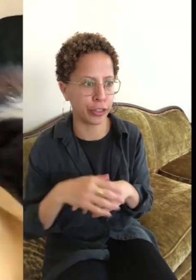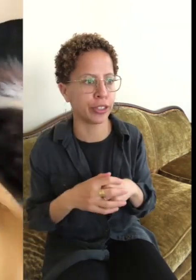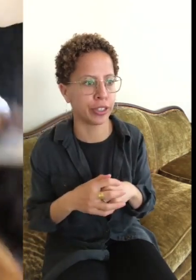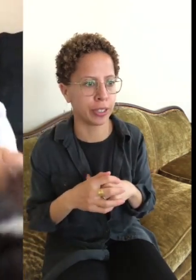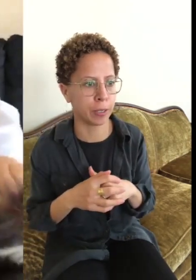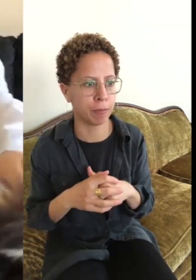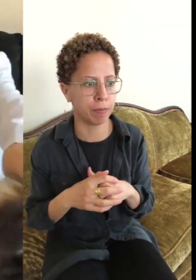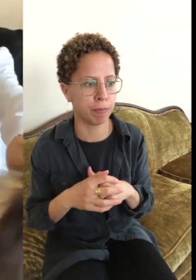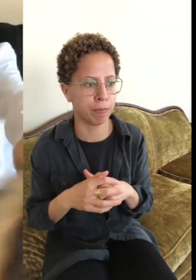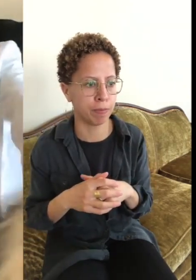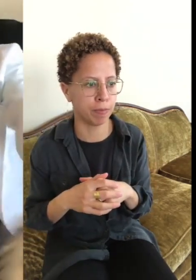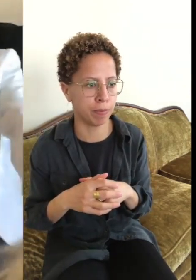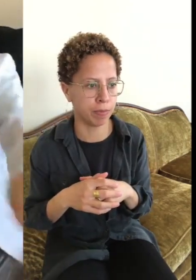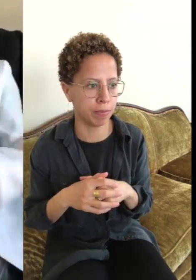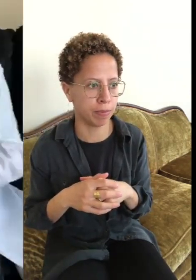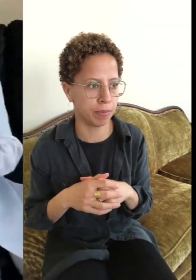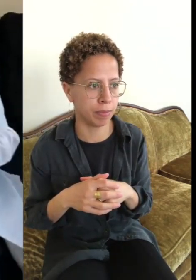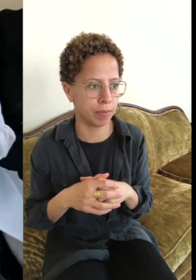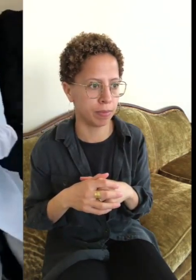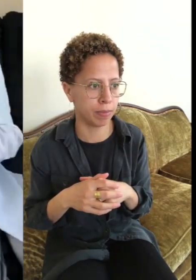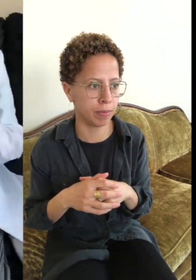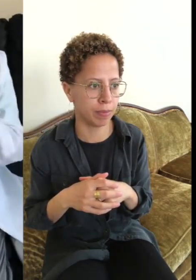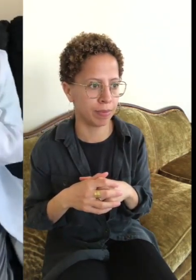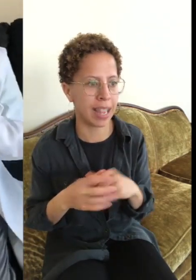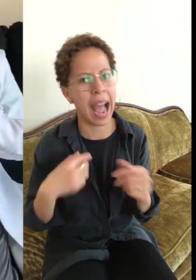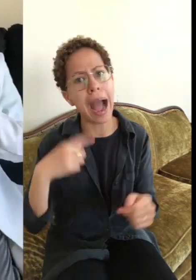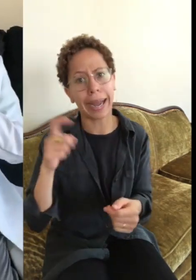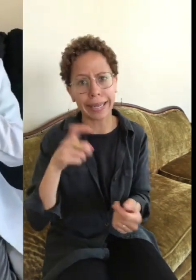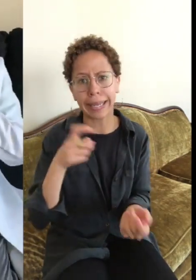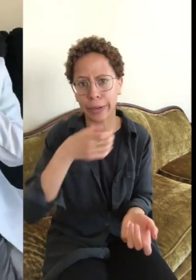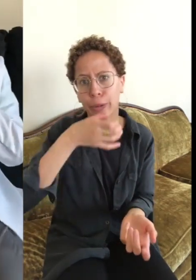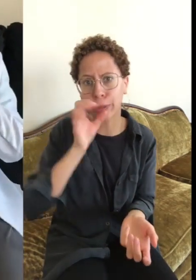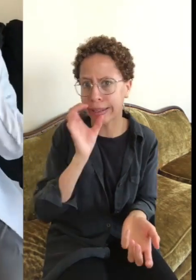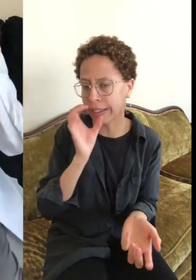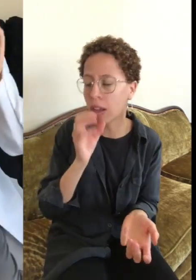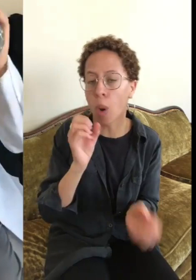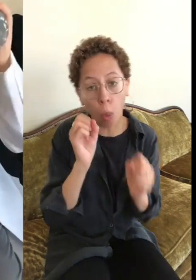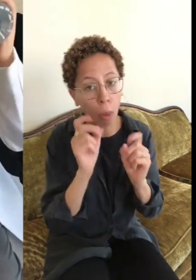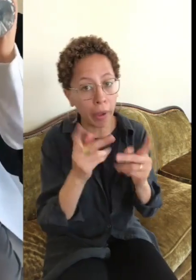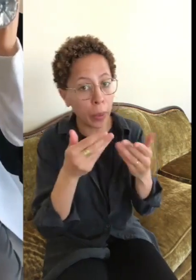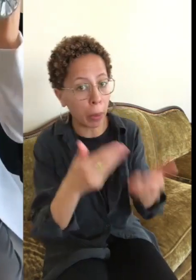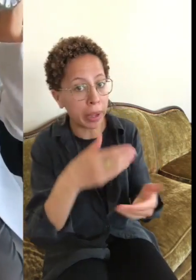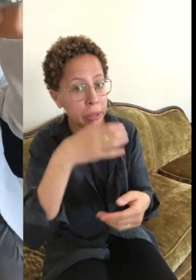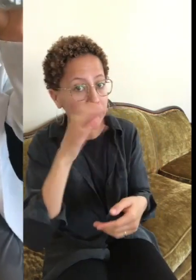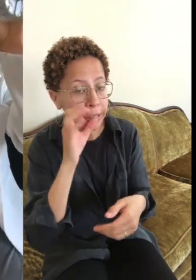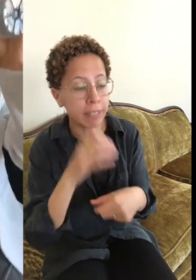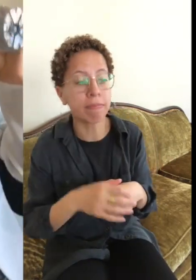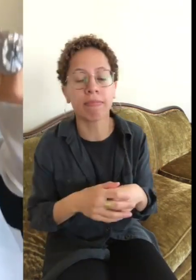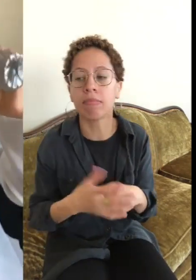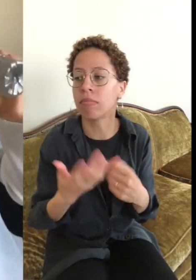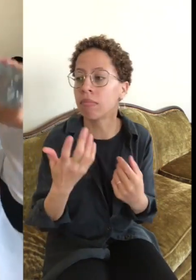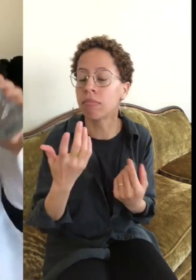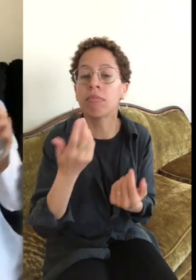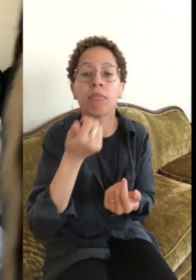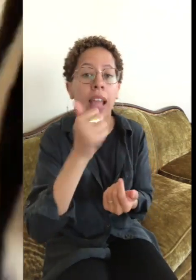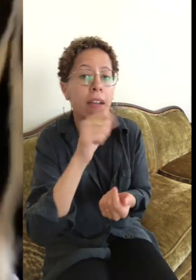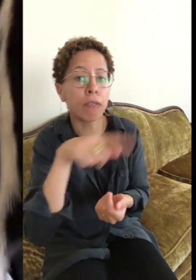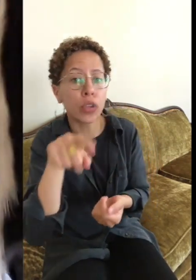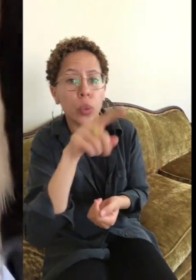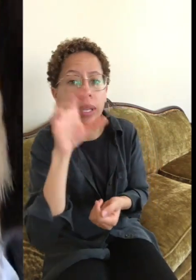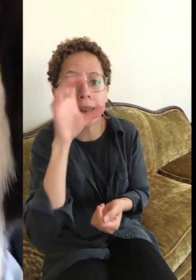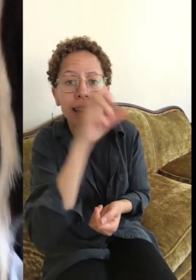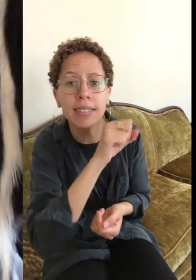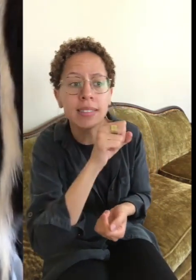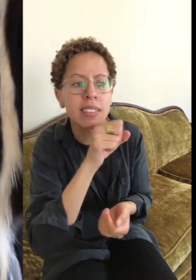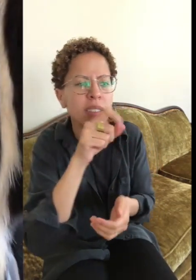Then I have to have a drink. Sure, you have a drink. And can anybody out there guess what this one